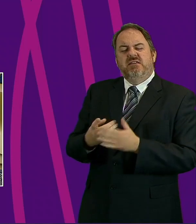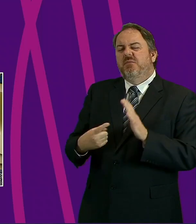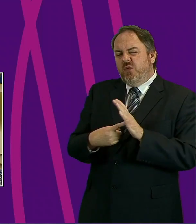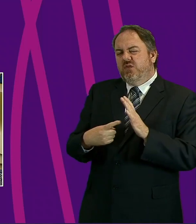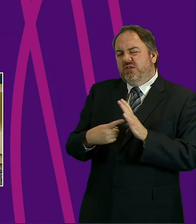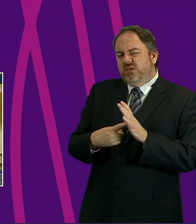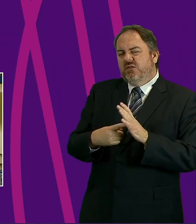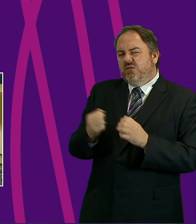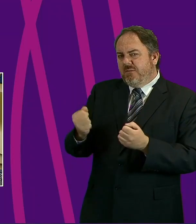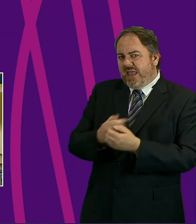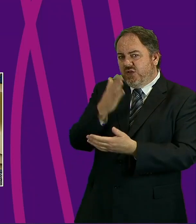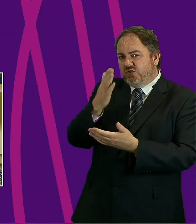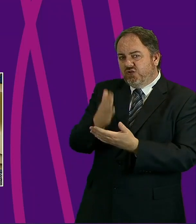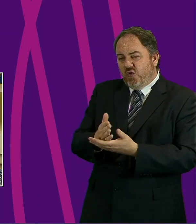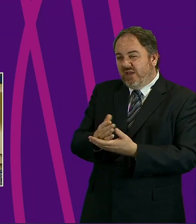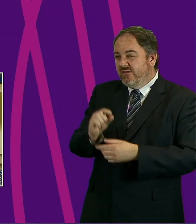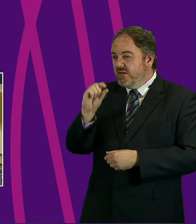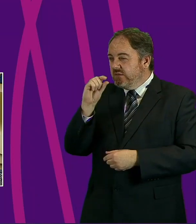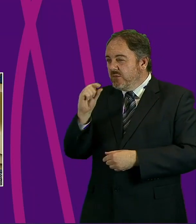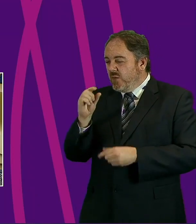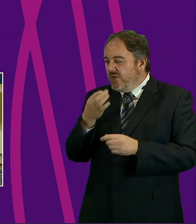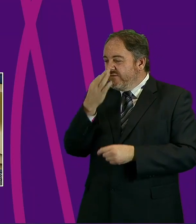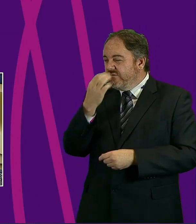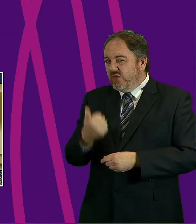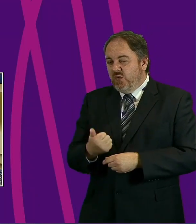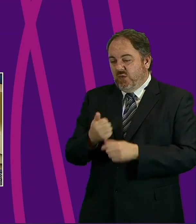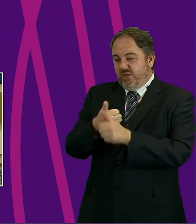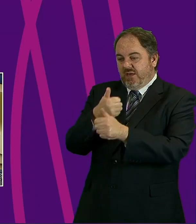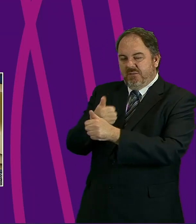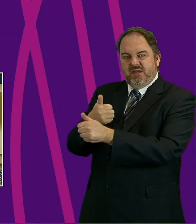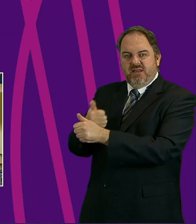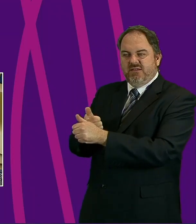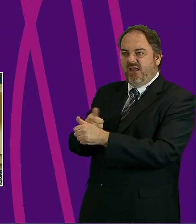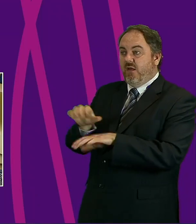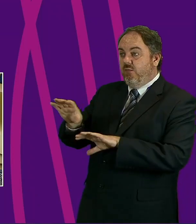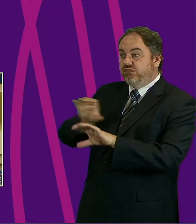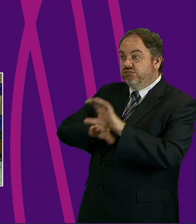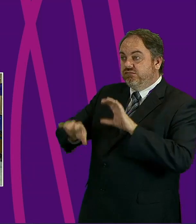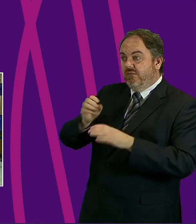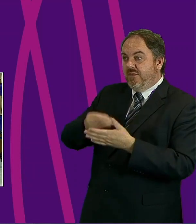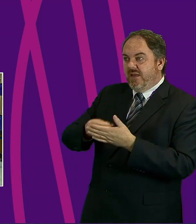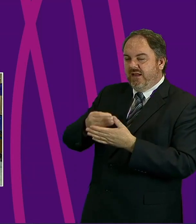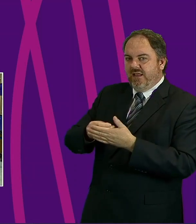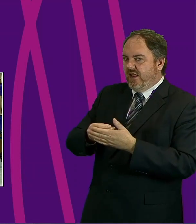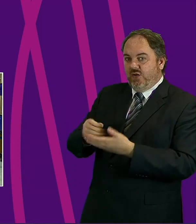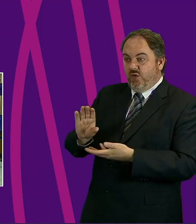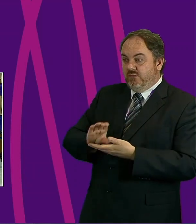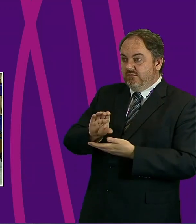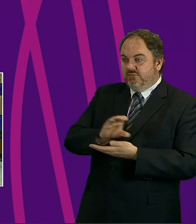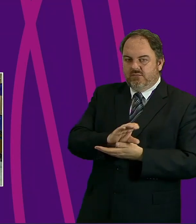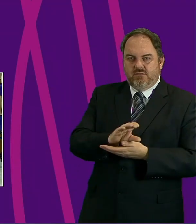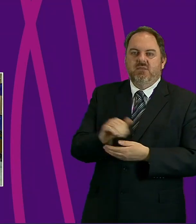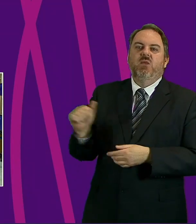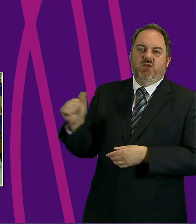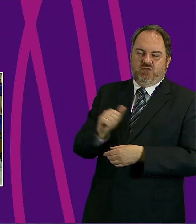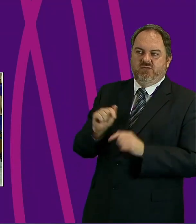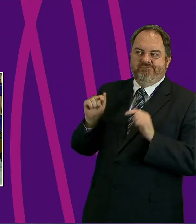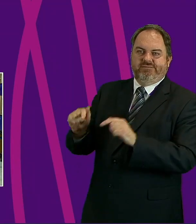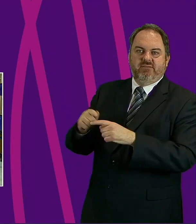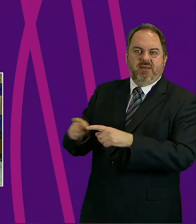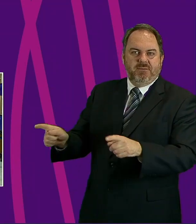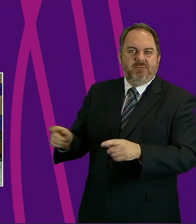that even if it is a tiny minority that seek not to do so, that there are appropriate procedures in place. Ruth Davidson to be followed by Andy